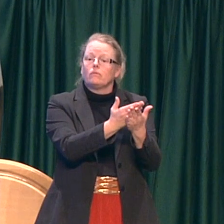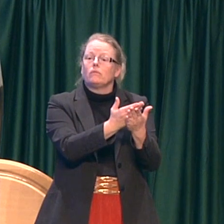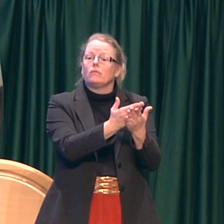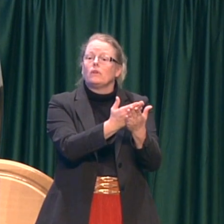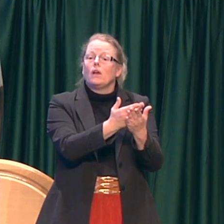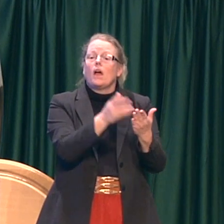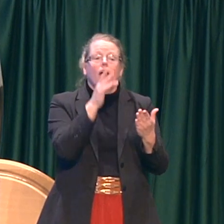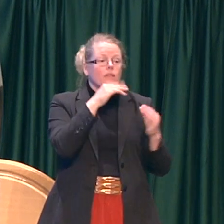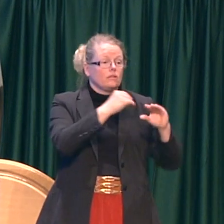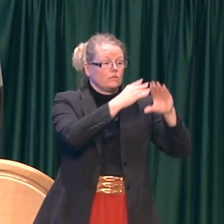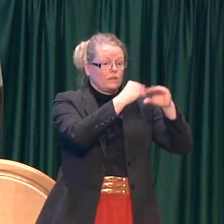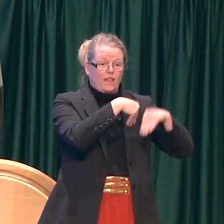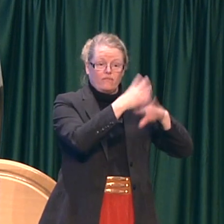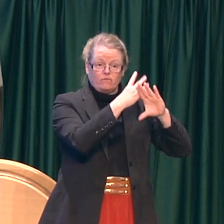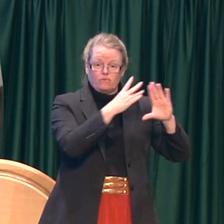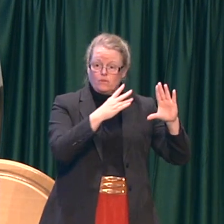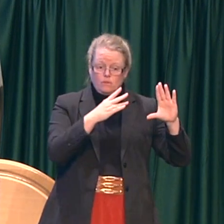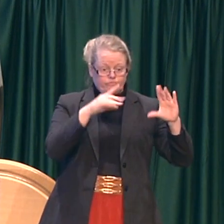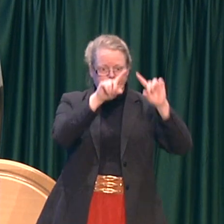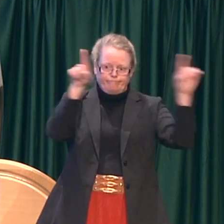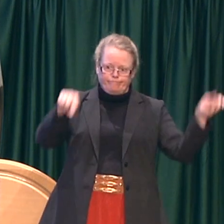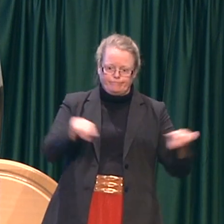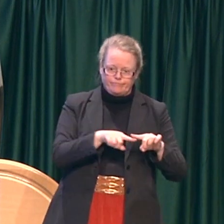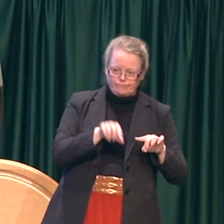will travel and arrive there, and once they do,